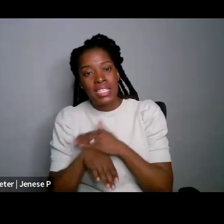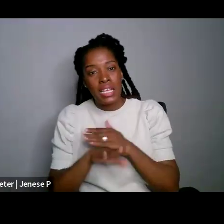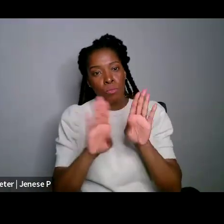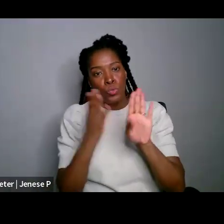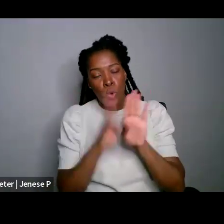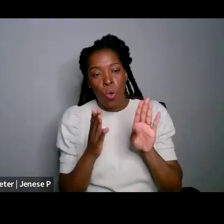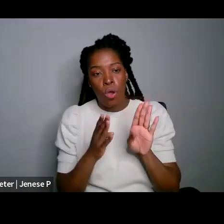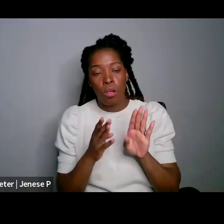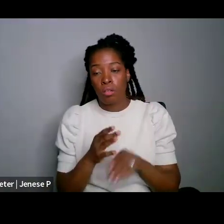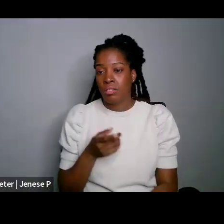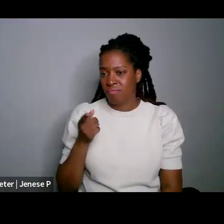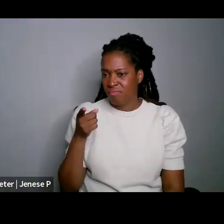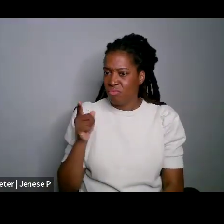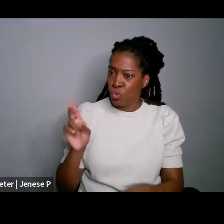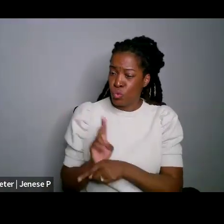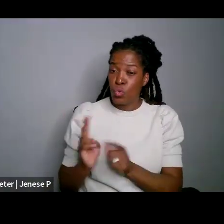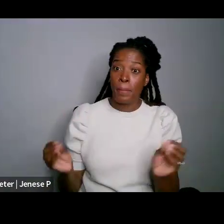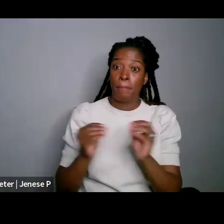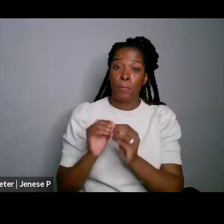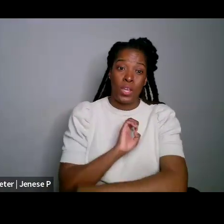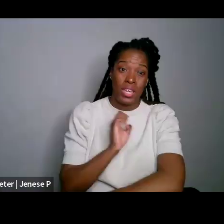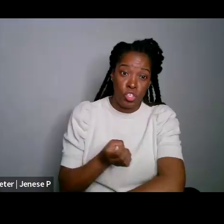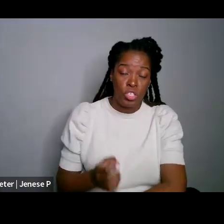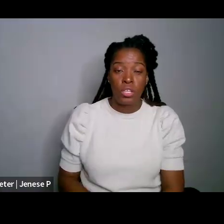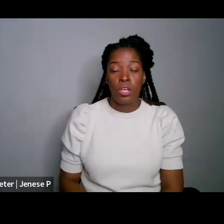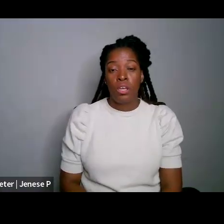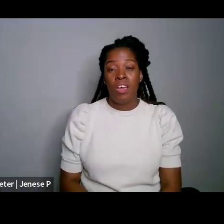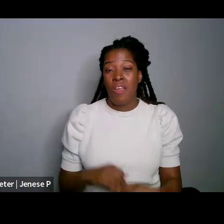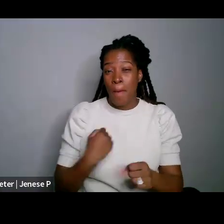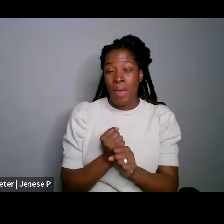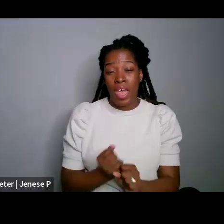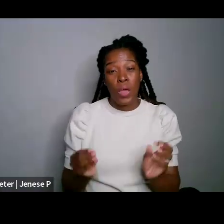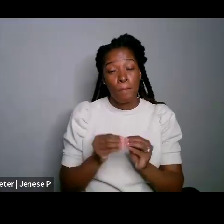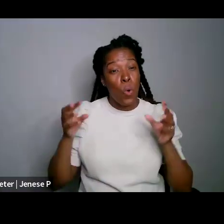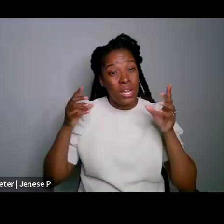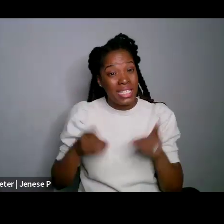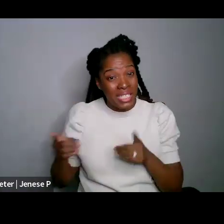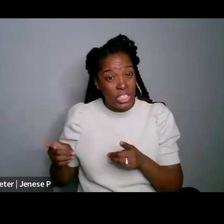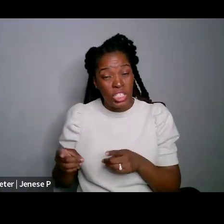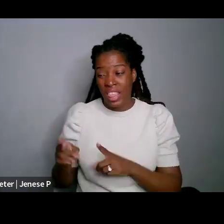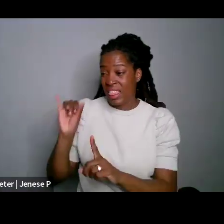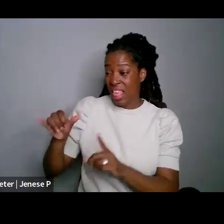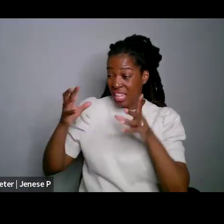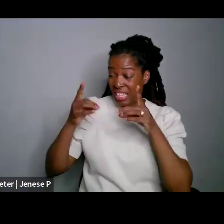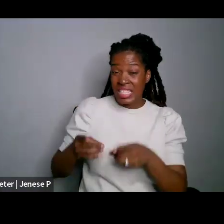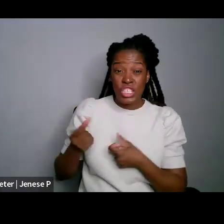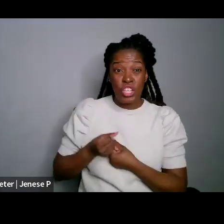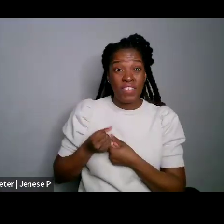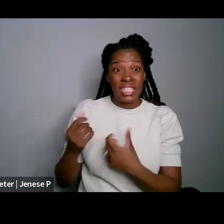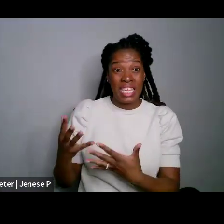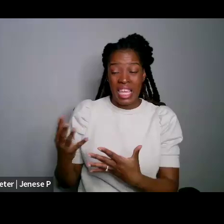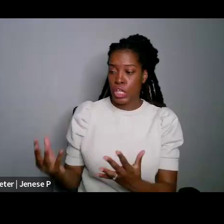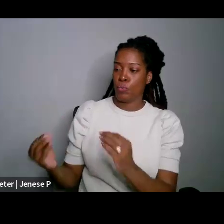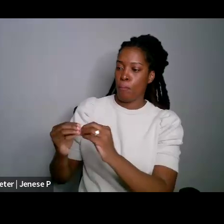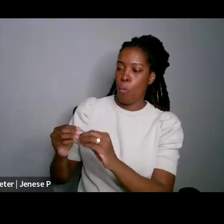energy. You are making more decisions. You will have more decision fatigue than regularly